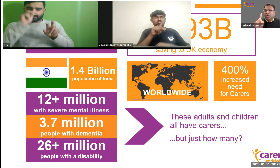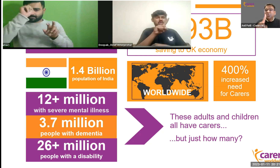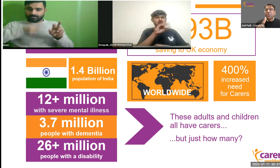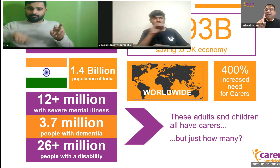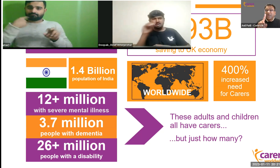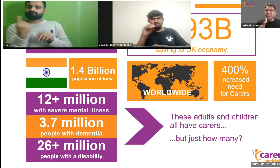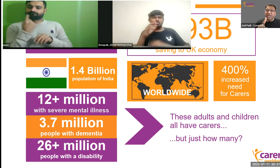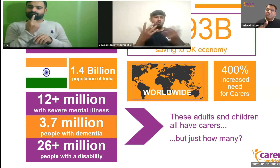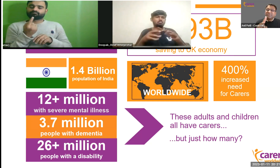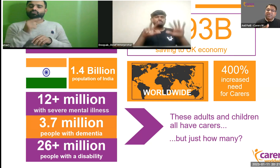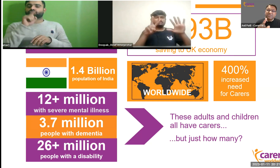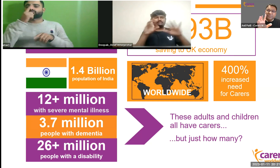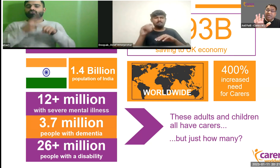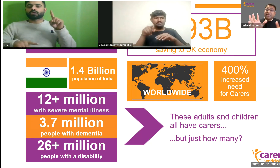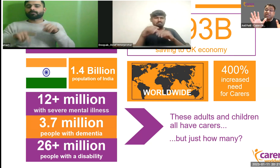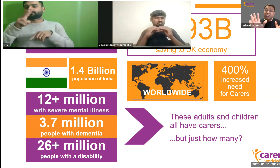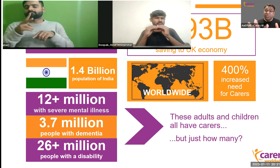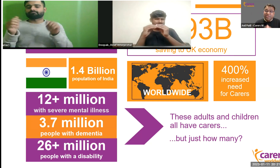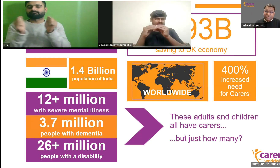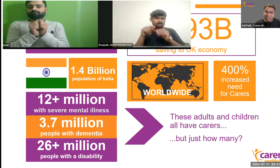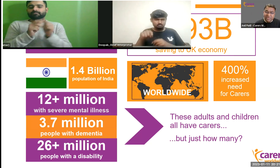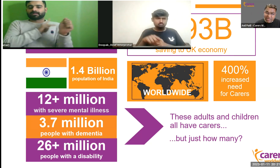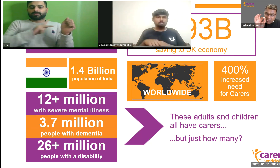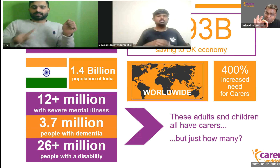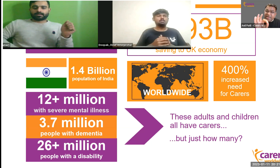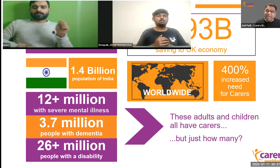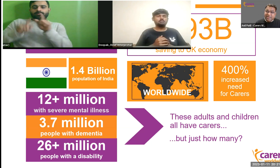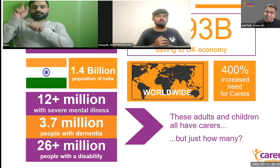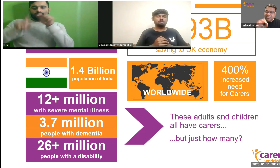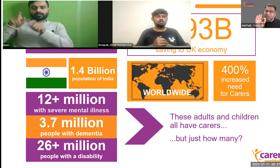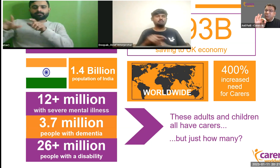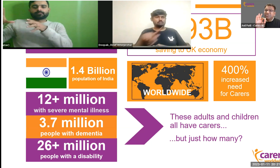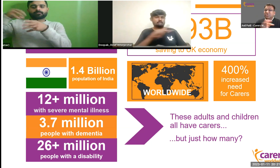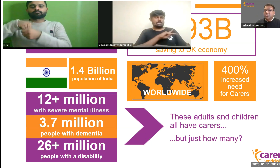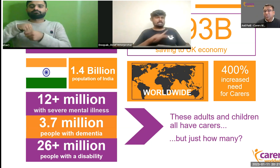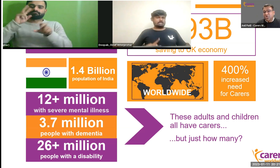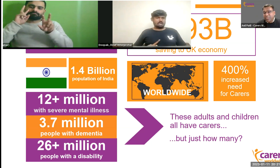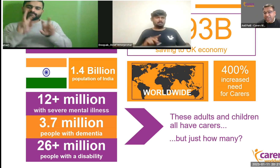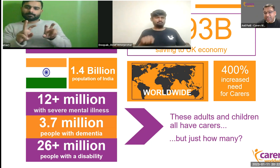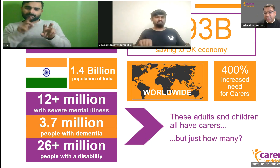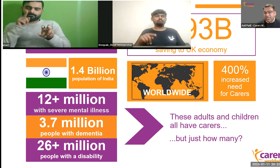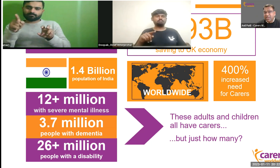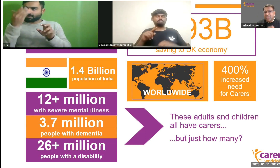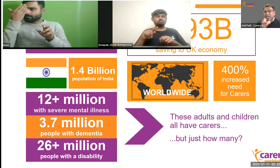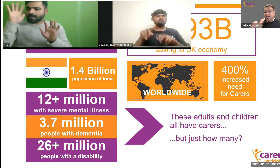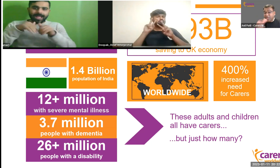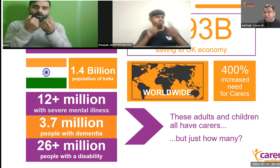alone, 2.5 times the size of Karnataka population, only carers, but we just don't know how many are